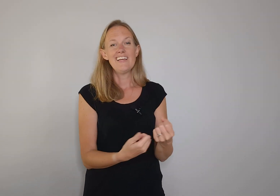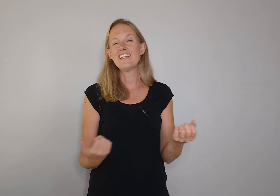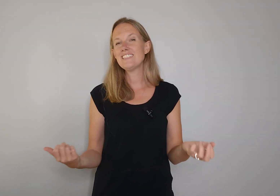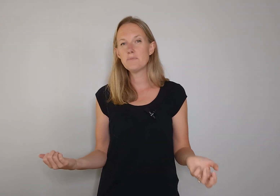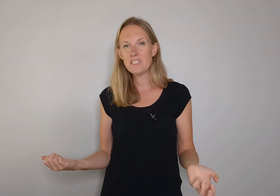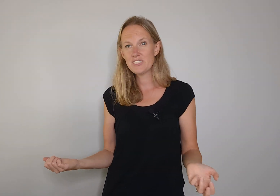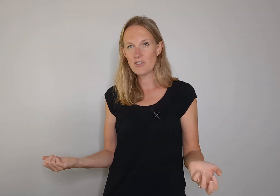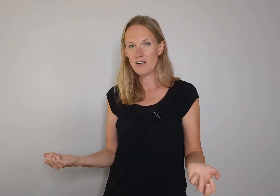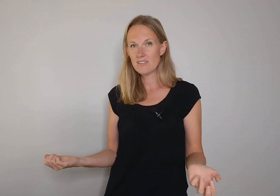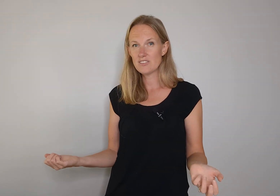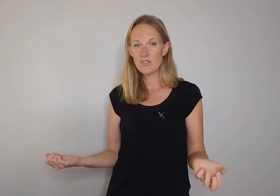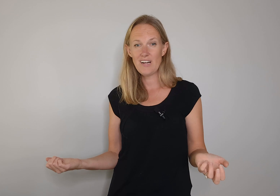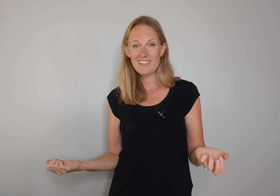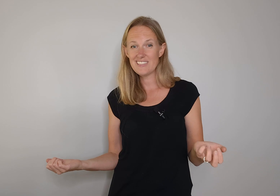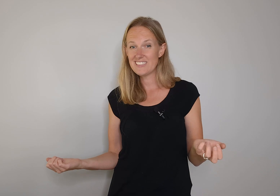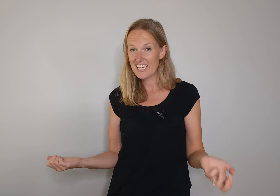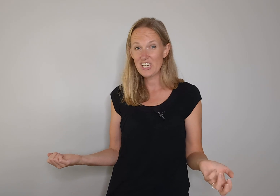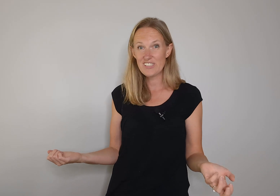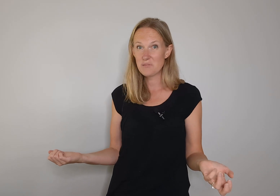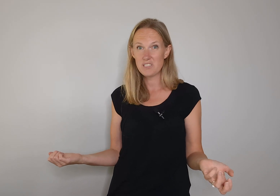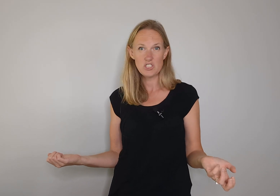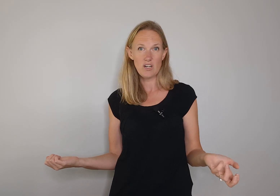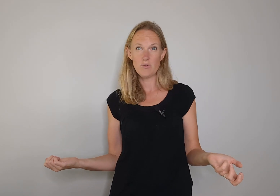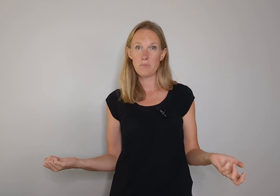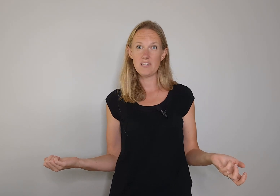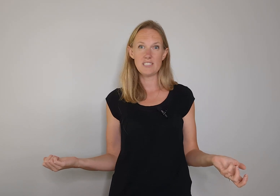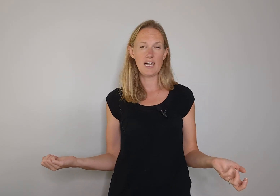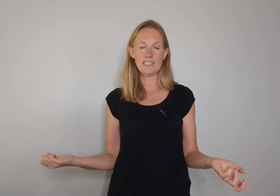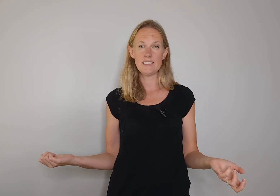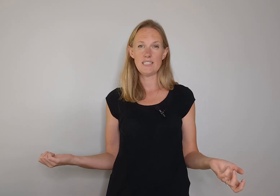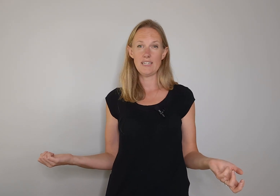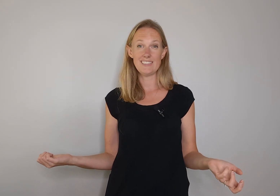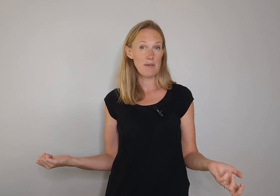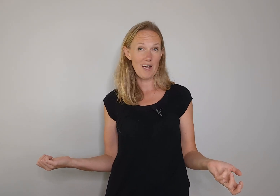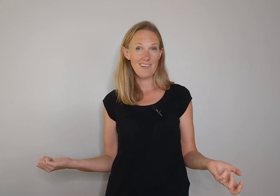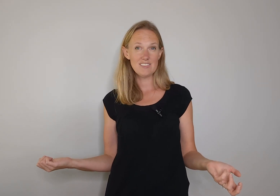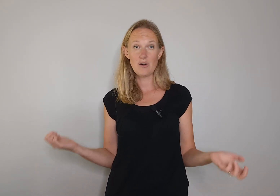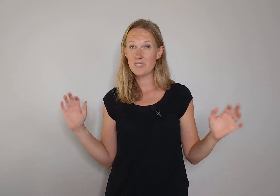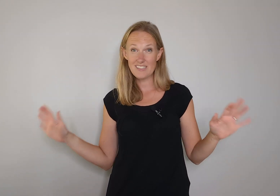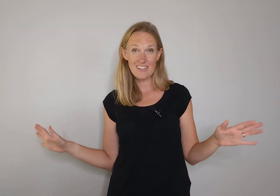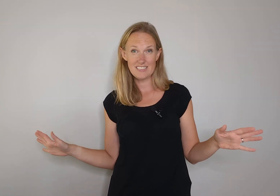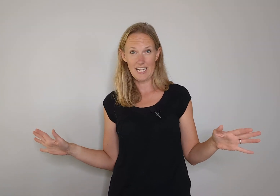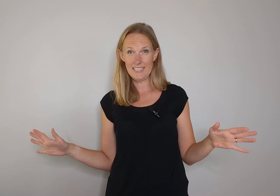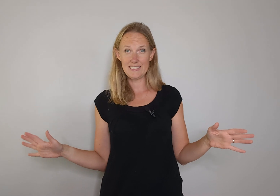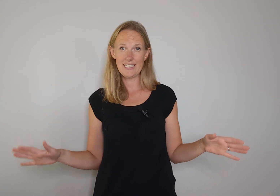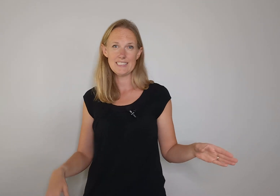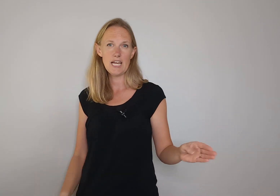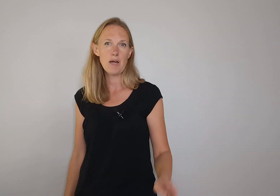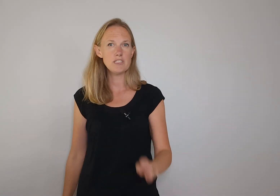And then it says be strong. So actually take courage and be strong would be the signed the same way. So I'm just not going to sign it a second time. I'm just